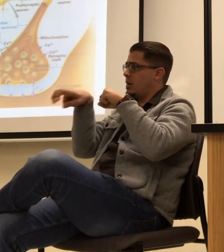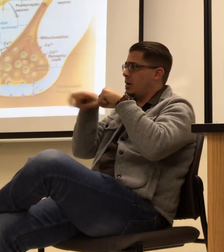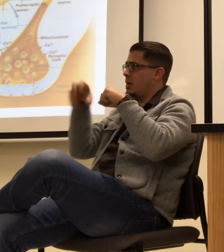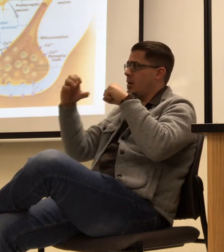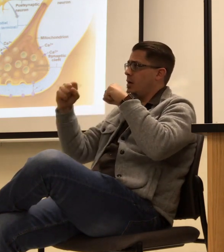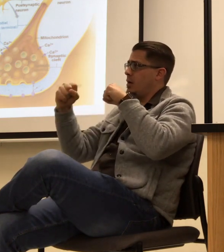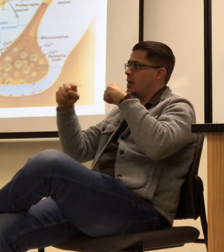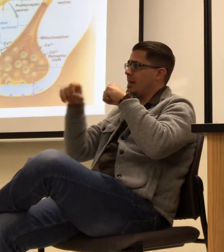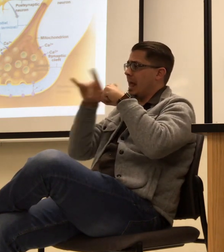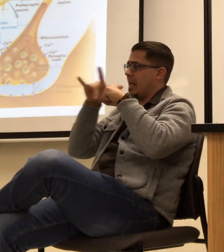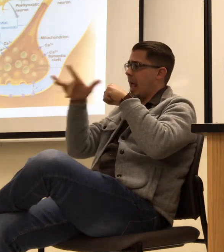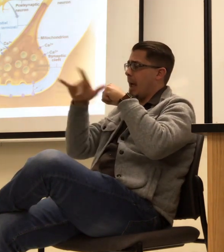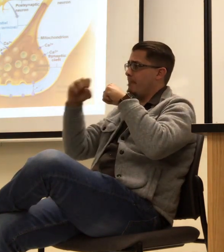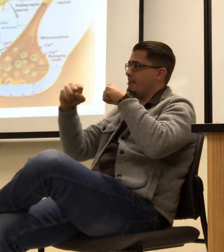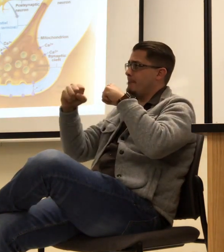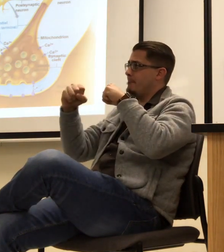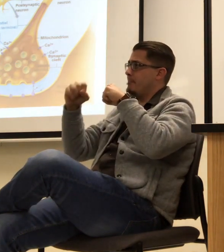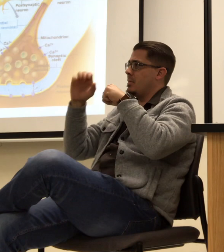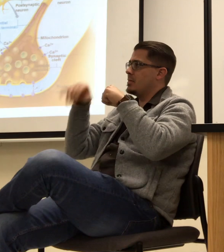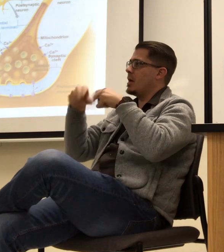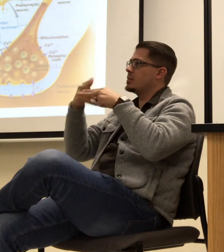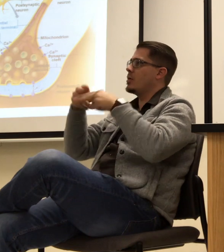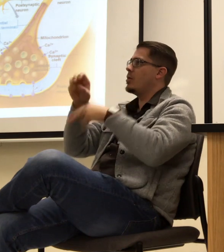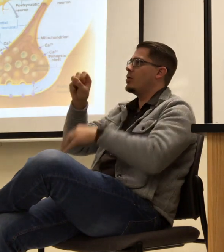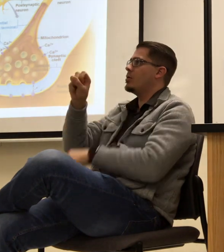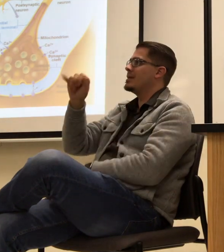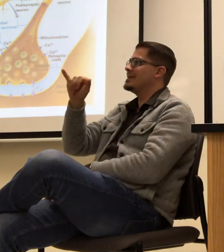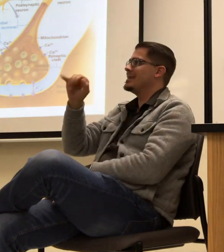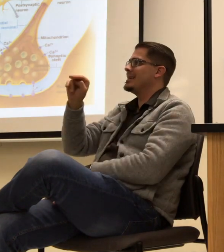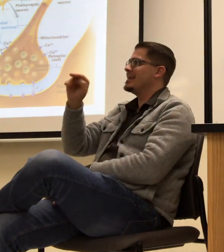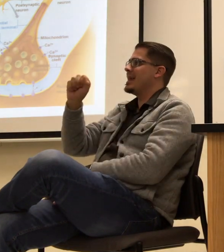across a gap, which we're calling the synapse.